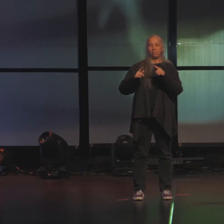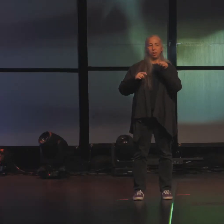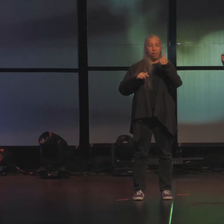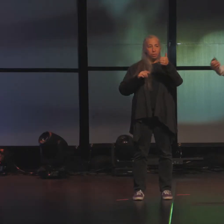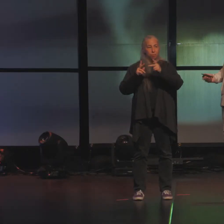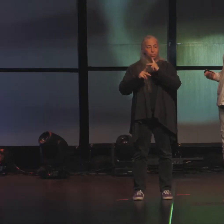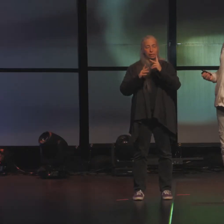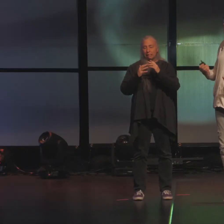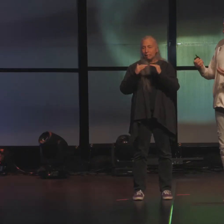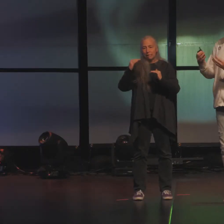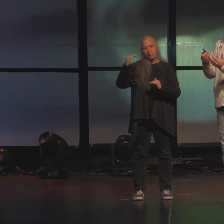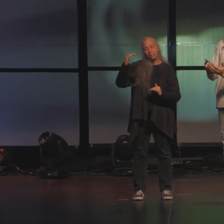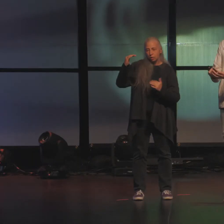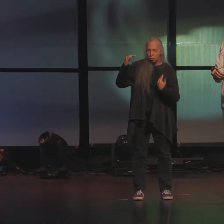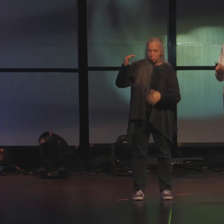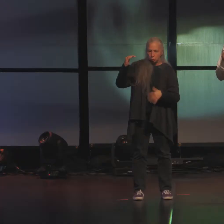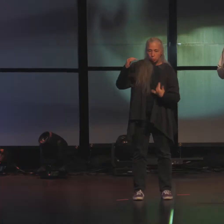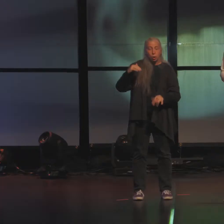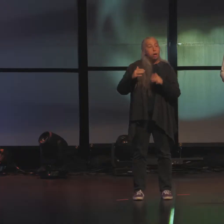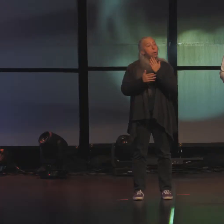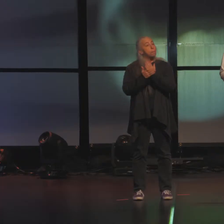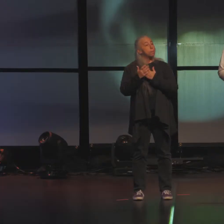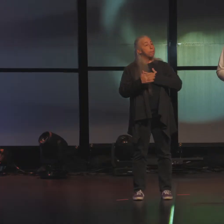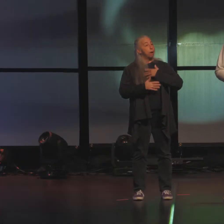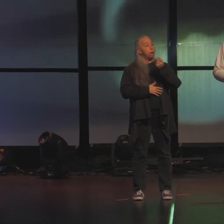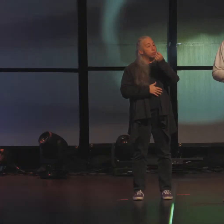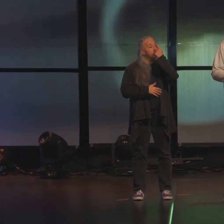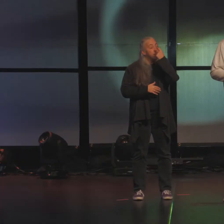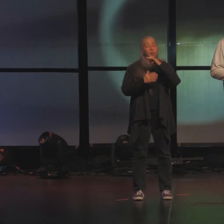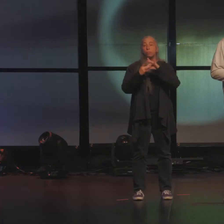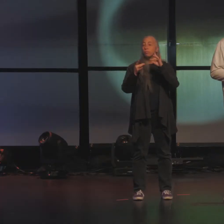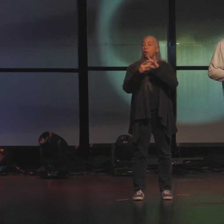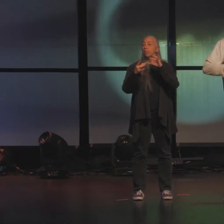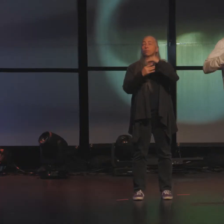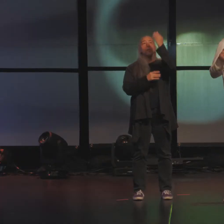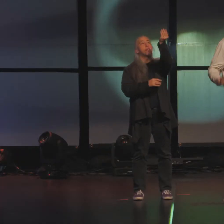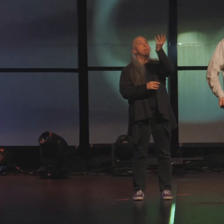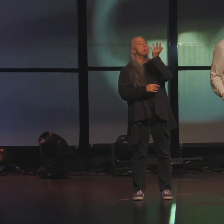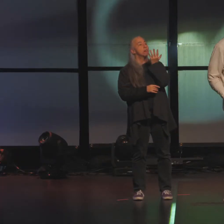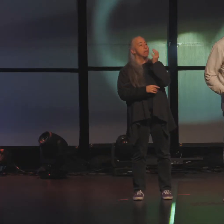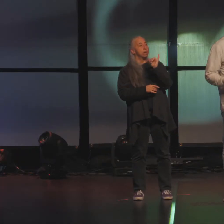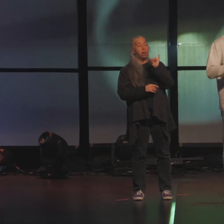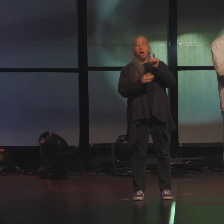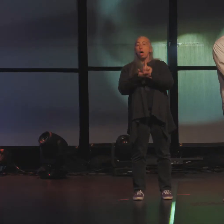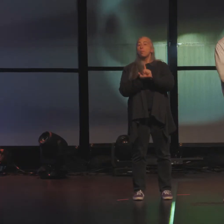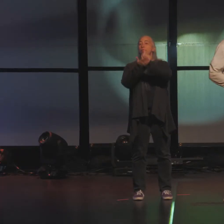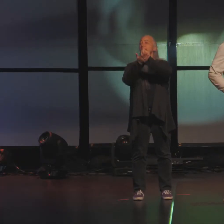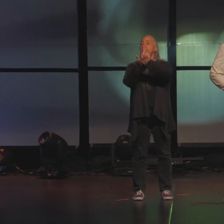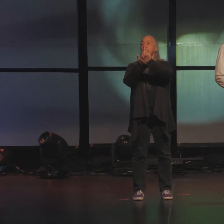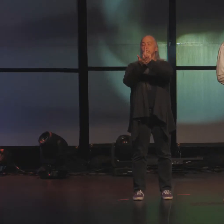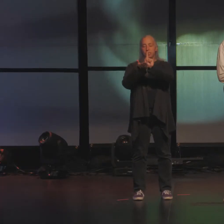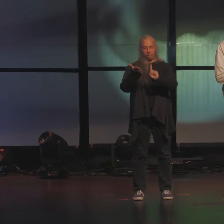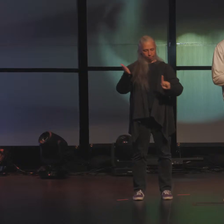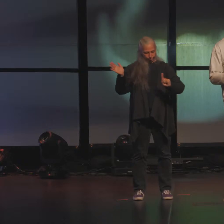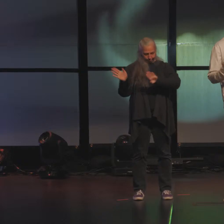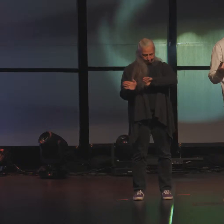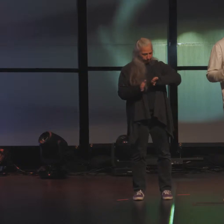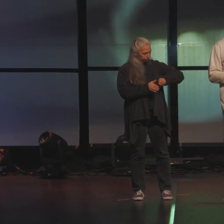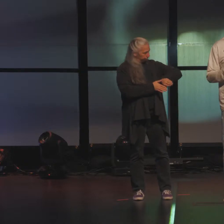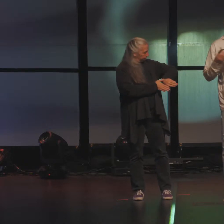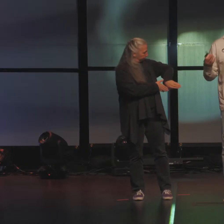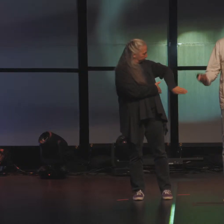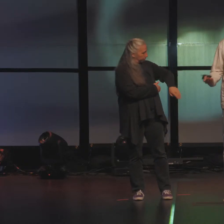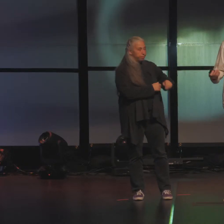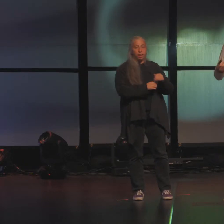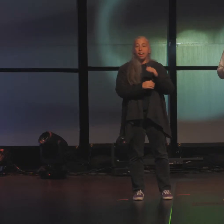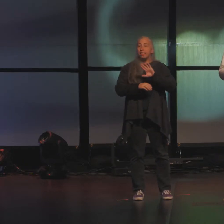part of my spirituality, part of my understanding of the gospel is that we lay down our privileges, we set those aside, and we build those same privileges